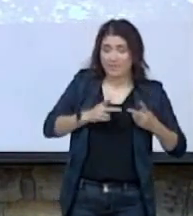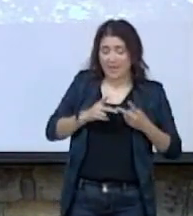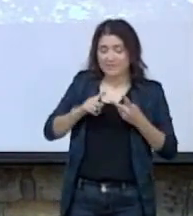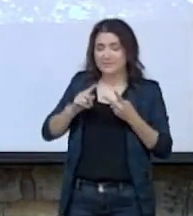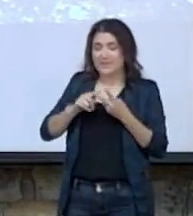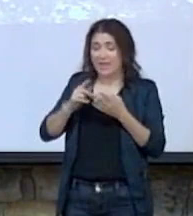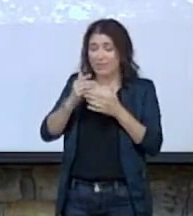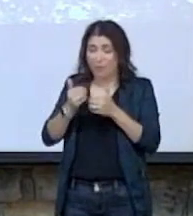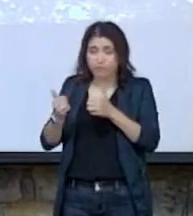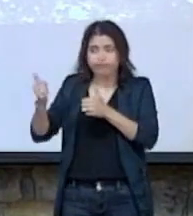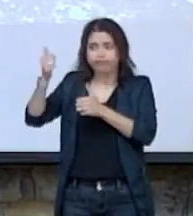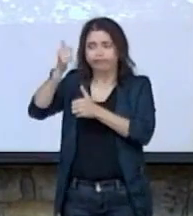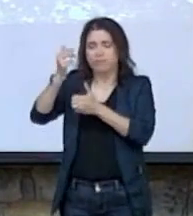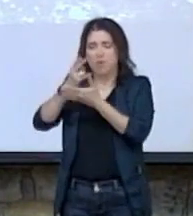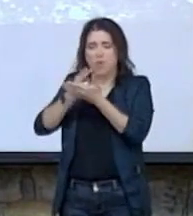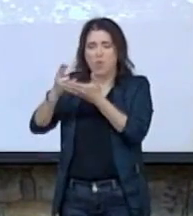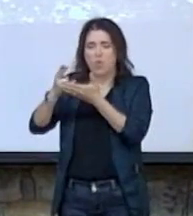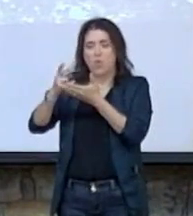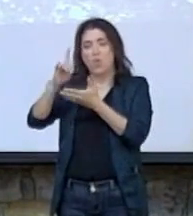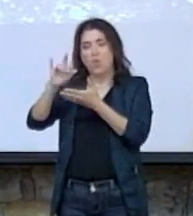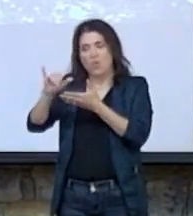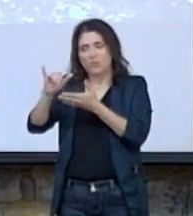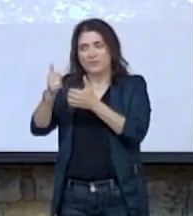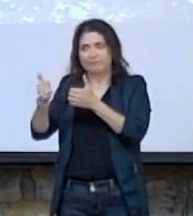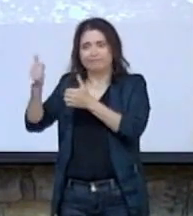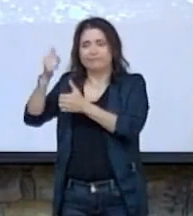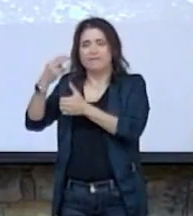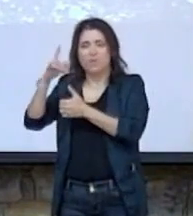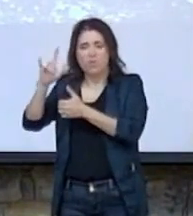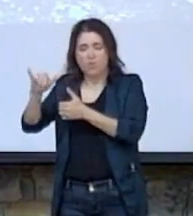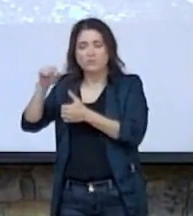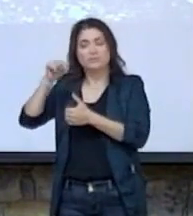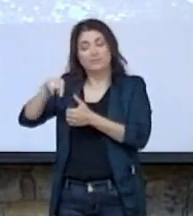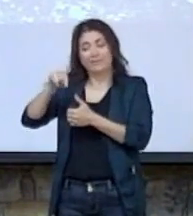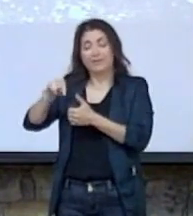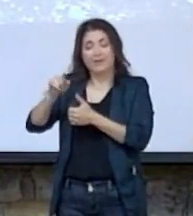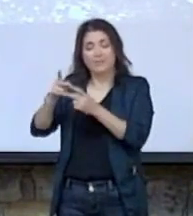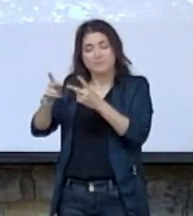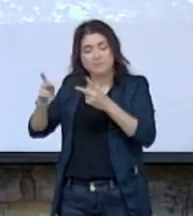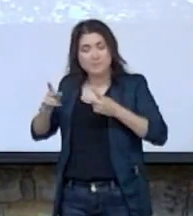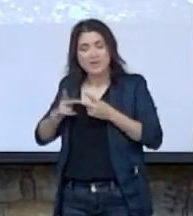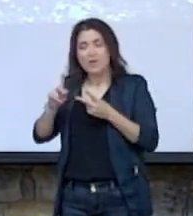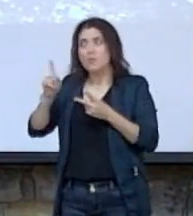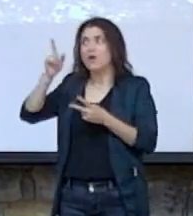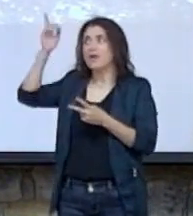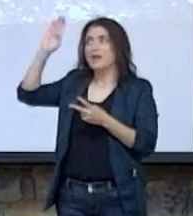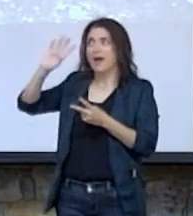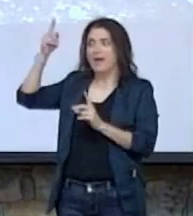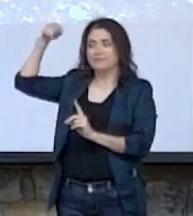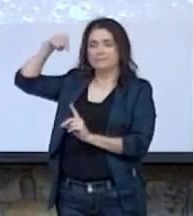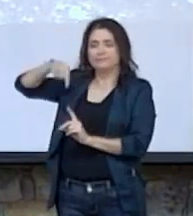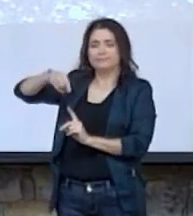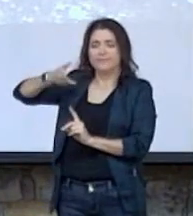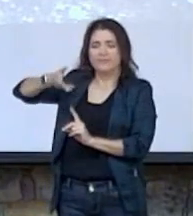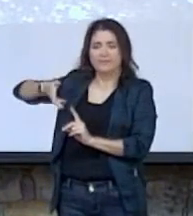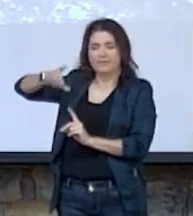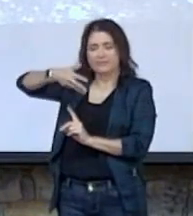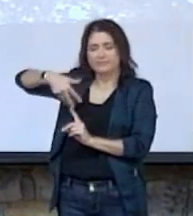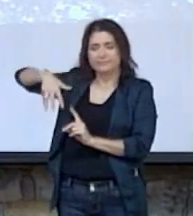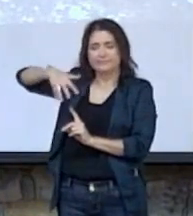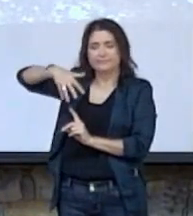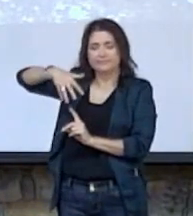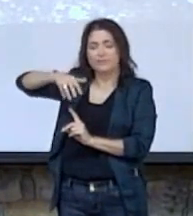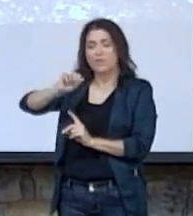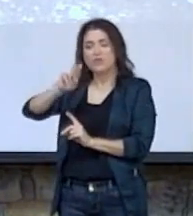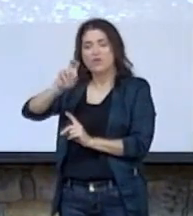holy of holies, as it was called. And inside that holy of holies was the place where God's presence dwelt, where the